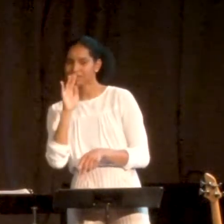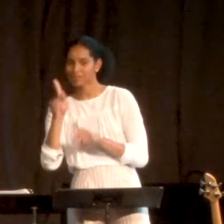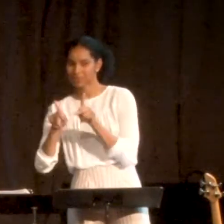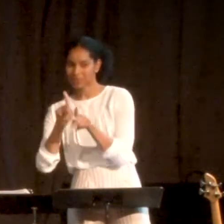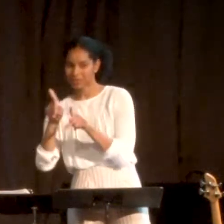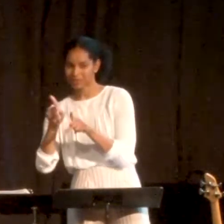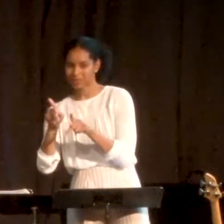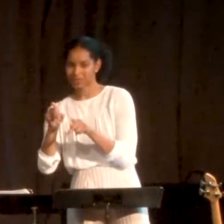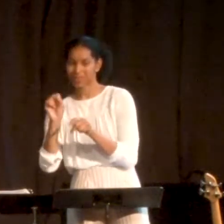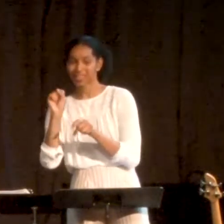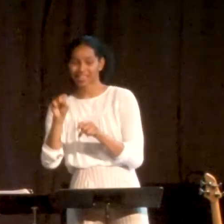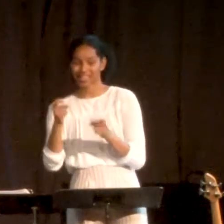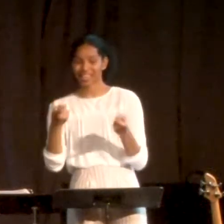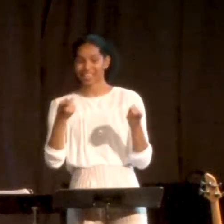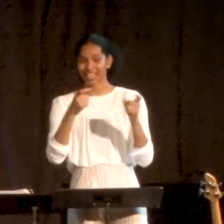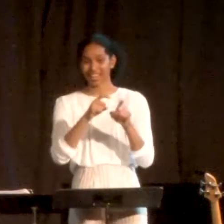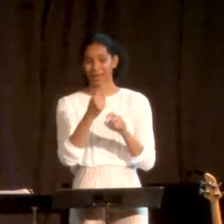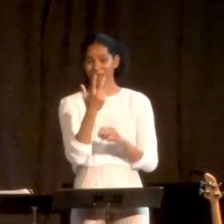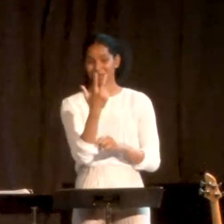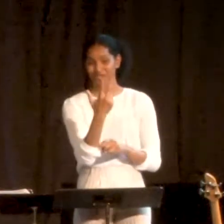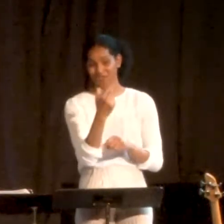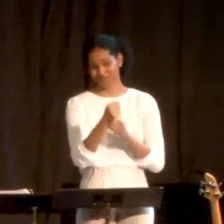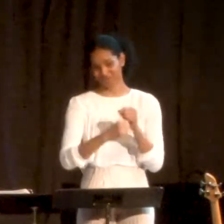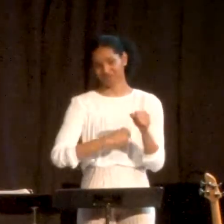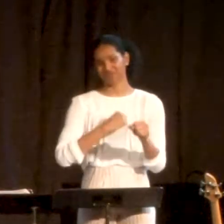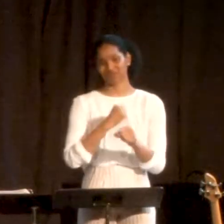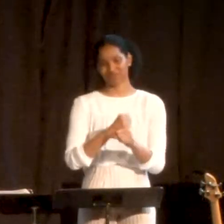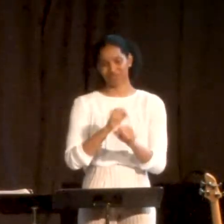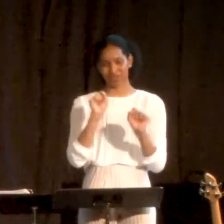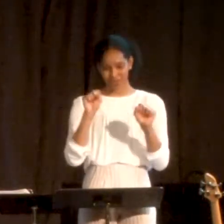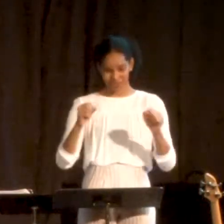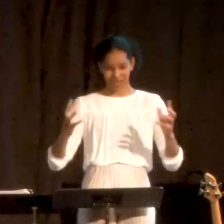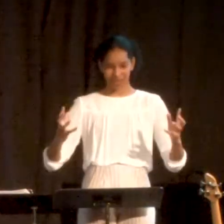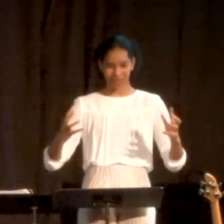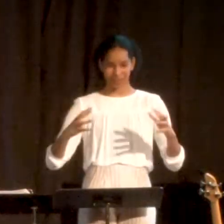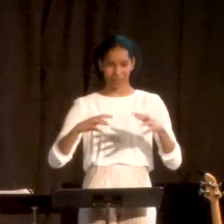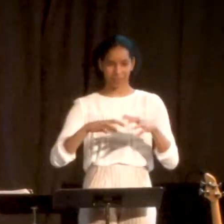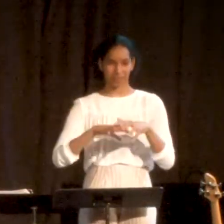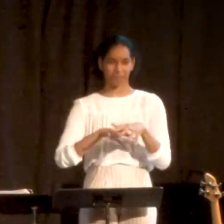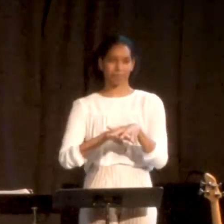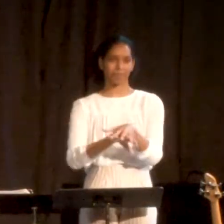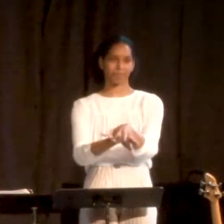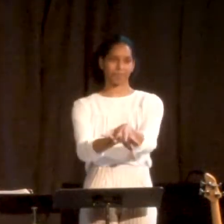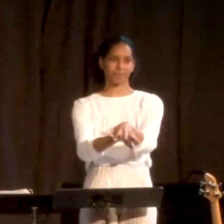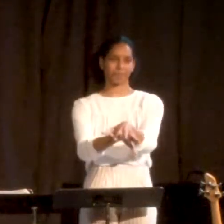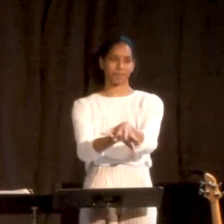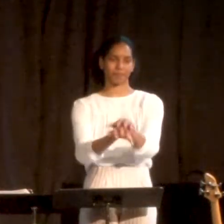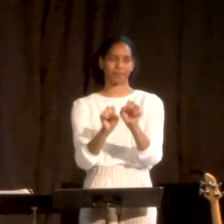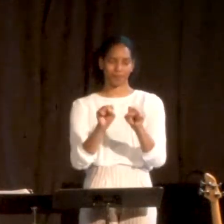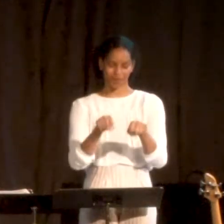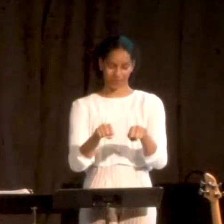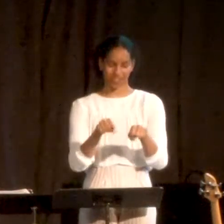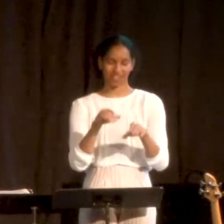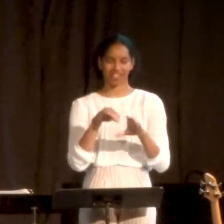3 years of the inception of a congregation. Within